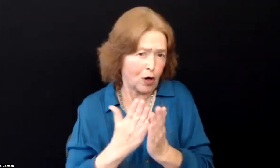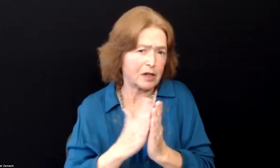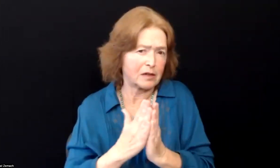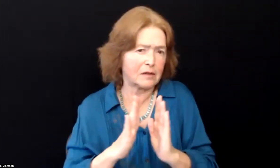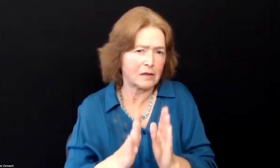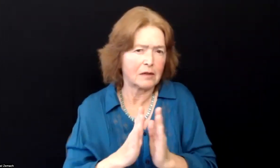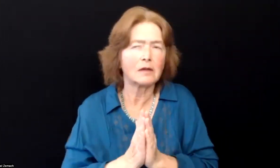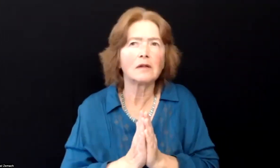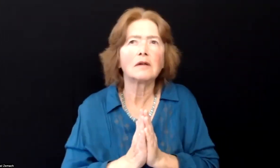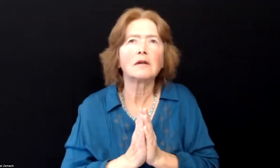book